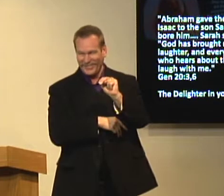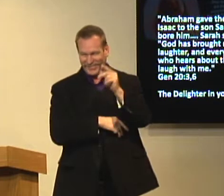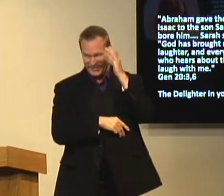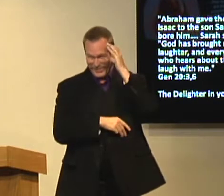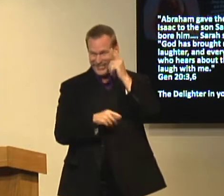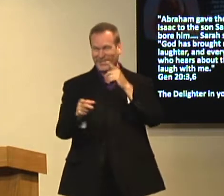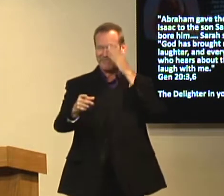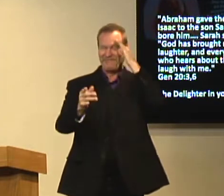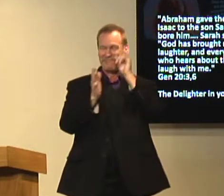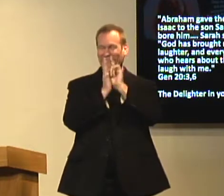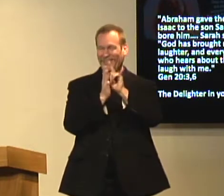Gwen.